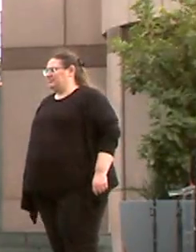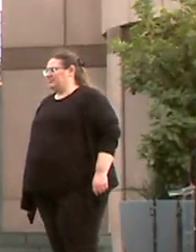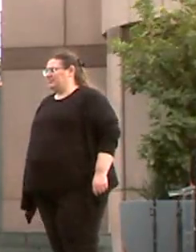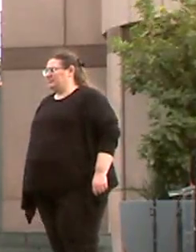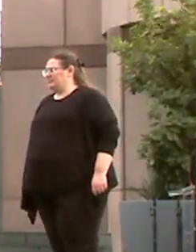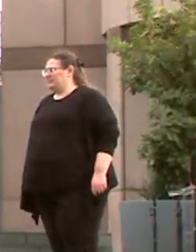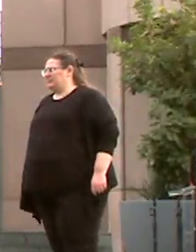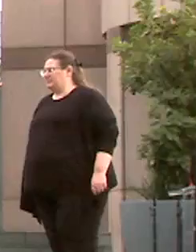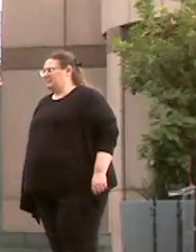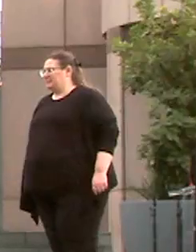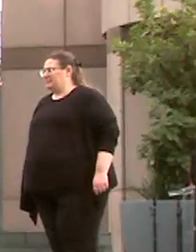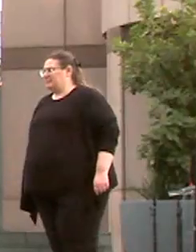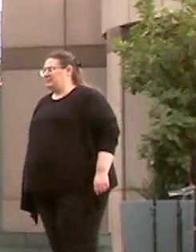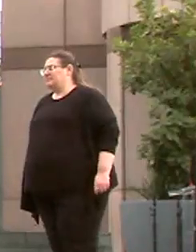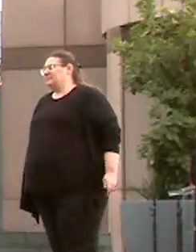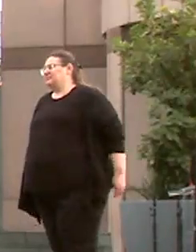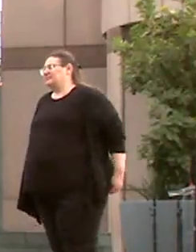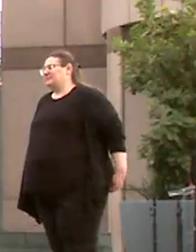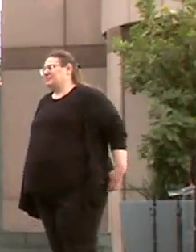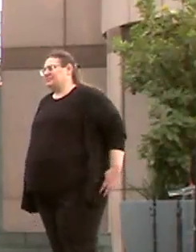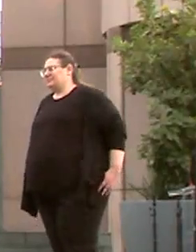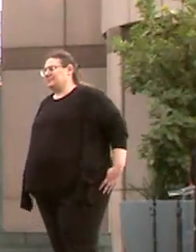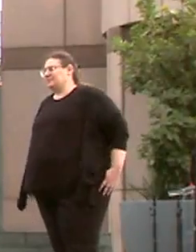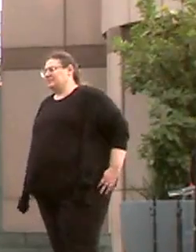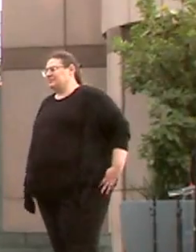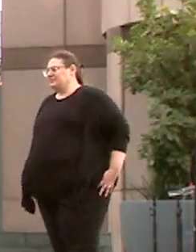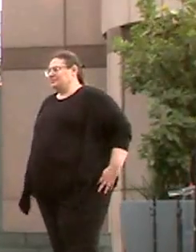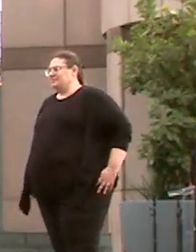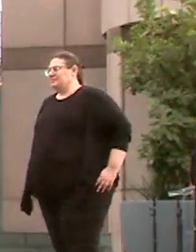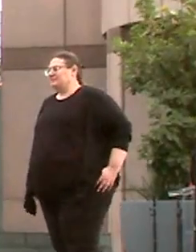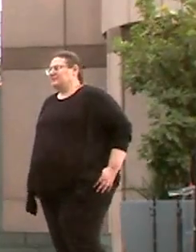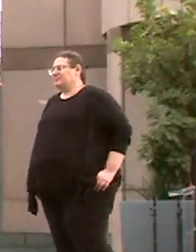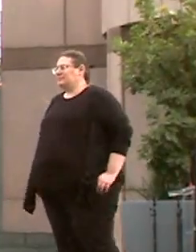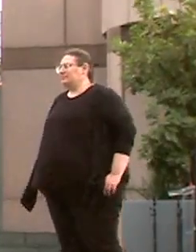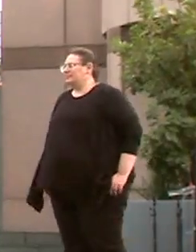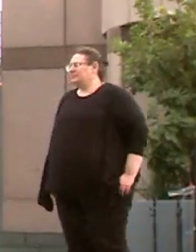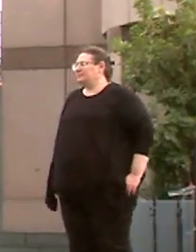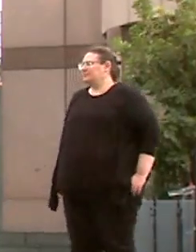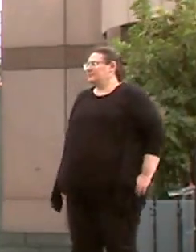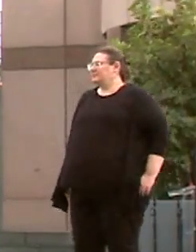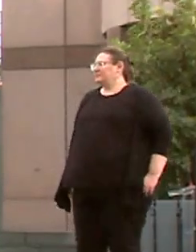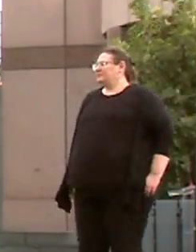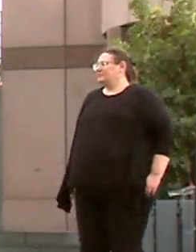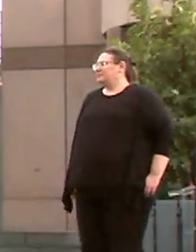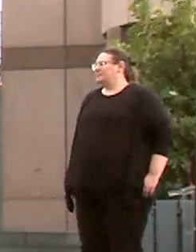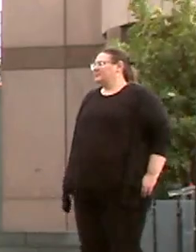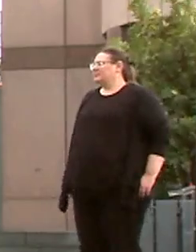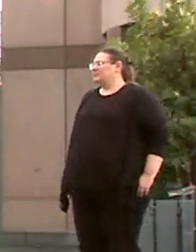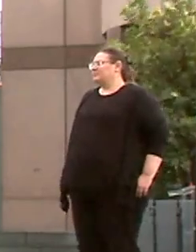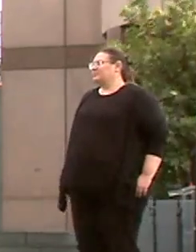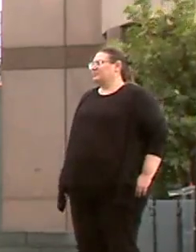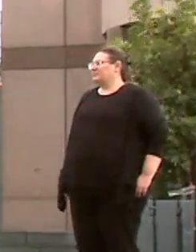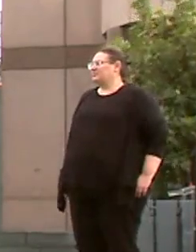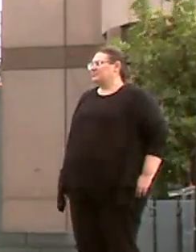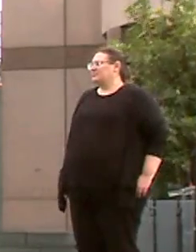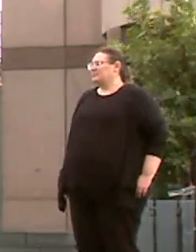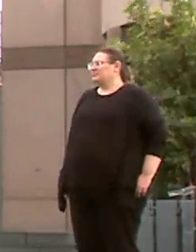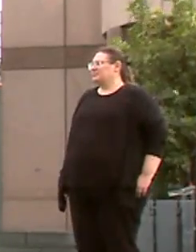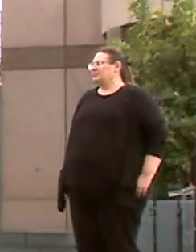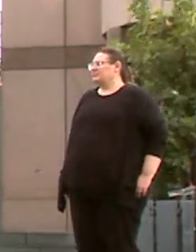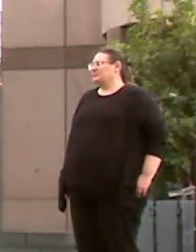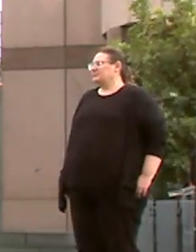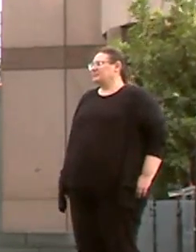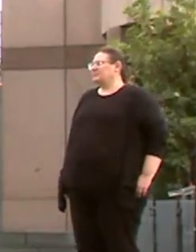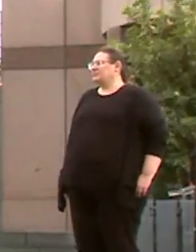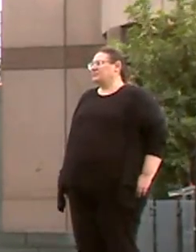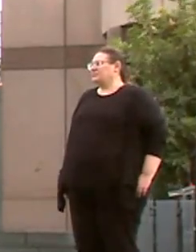But then I've been very fortunate. So she mentioned I did Sons of Anarchy. Like I tried to get with the casting director,